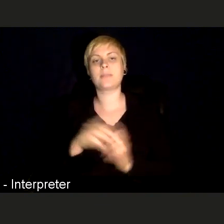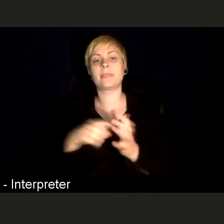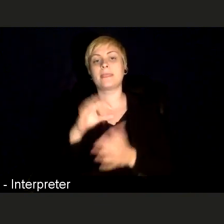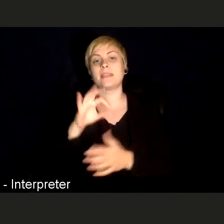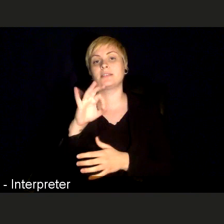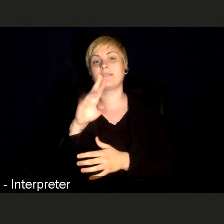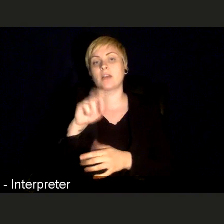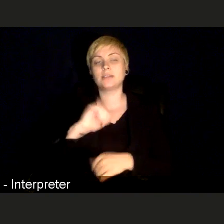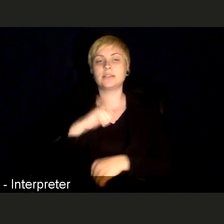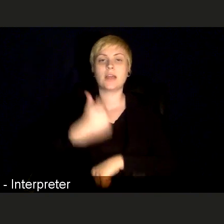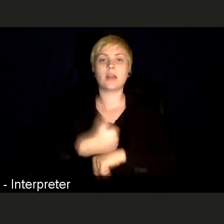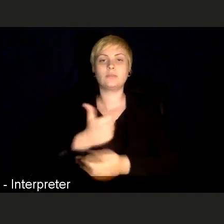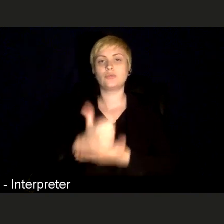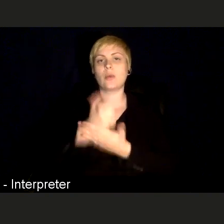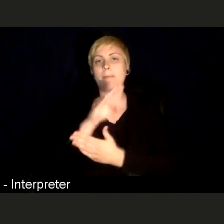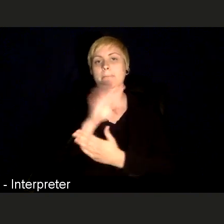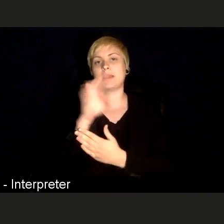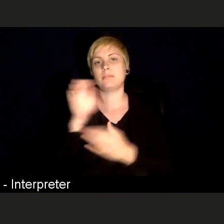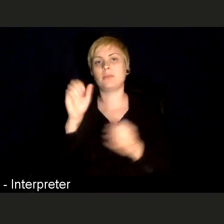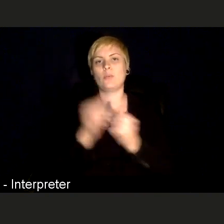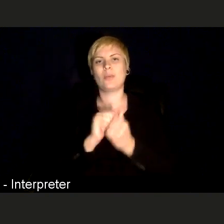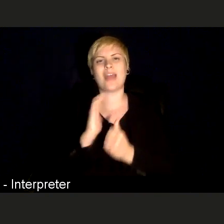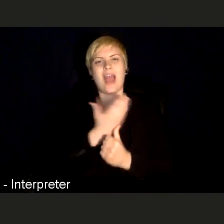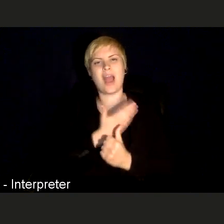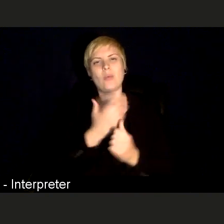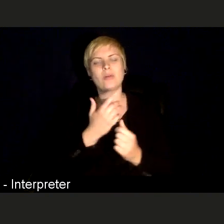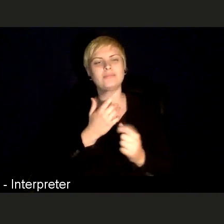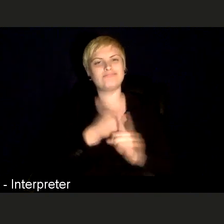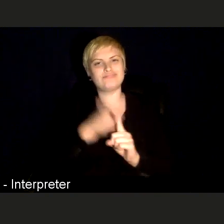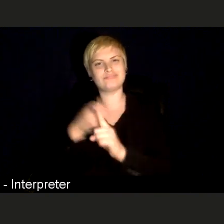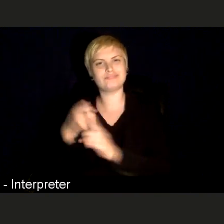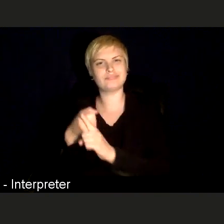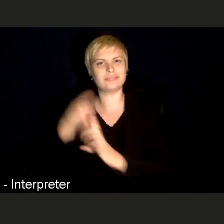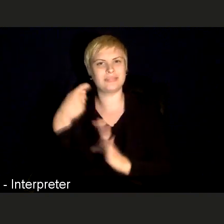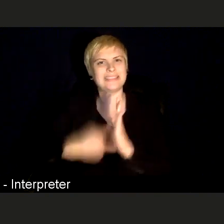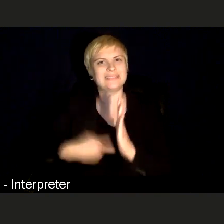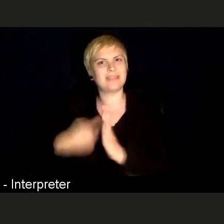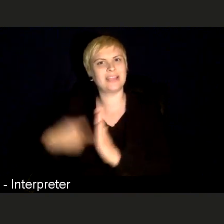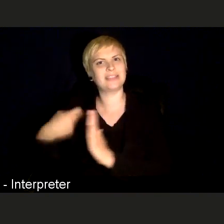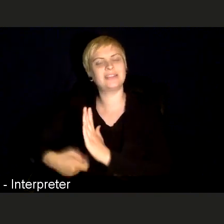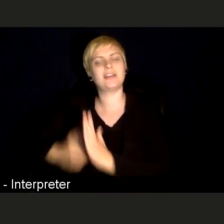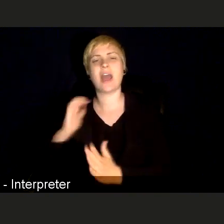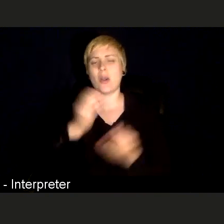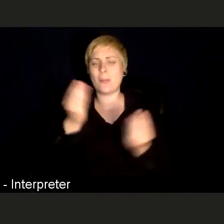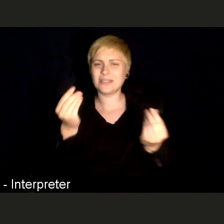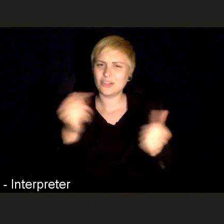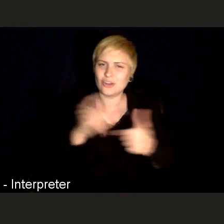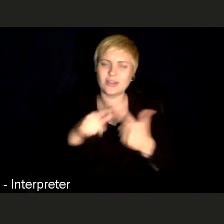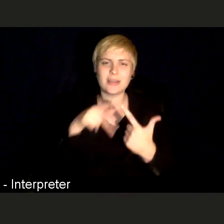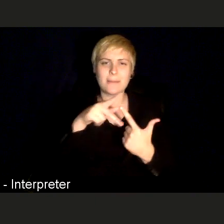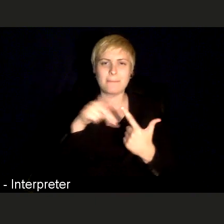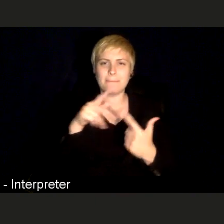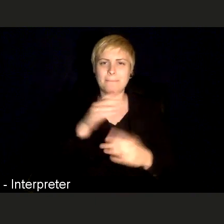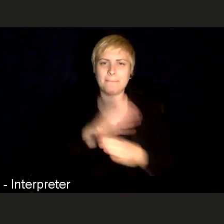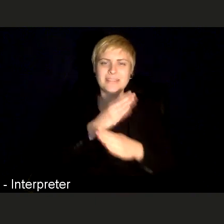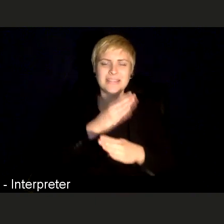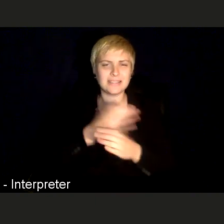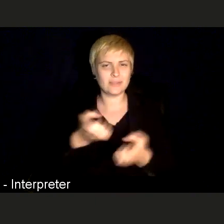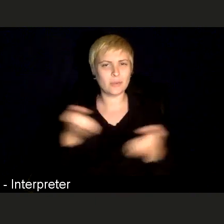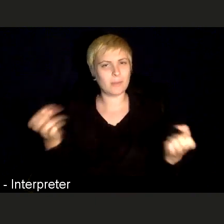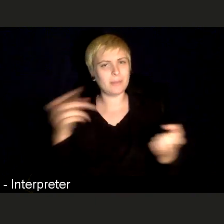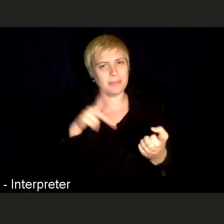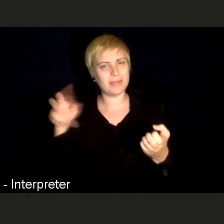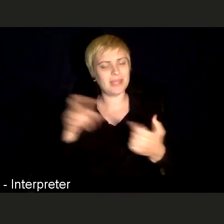Beebe with our incurred expenses. As you can imagine, our materials, our PPE, all the things that